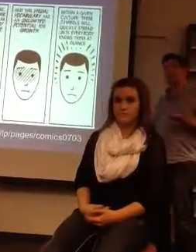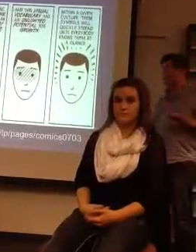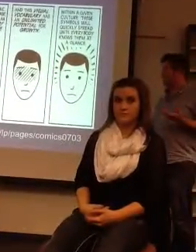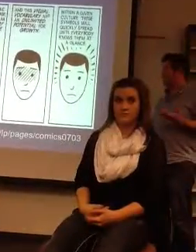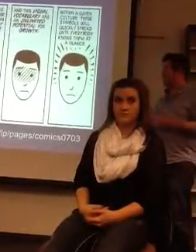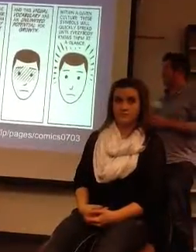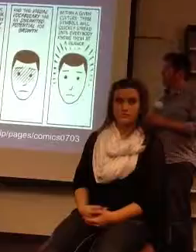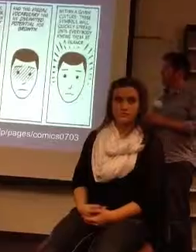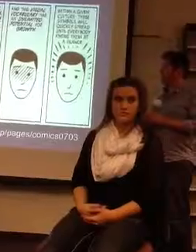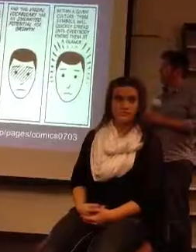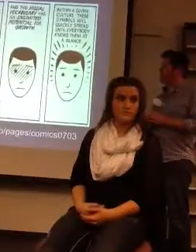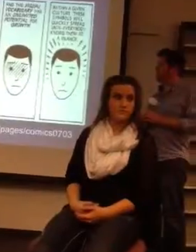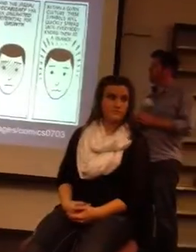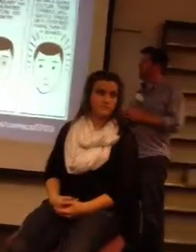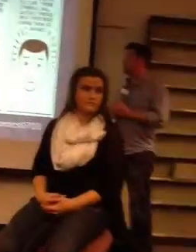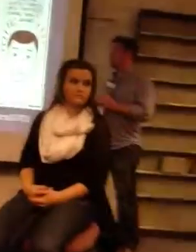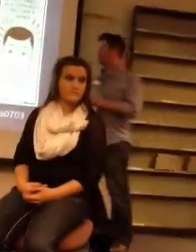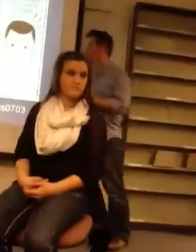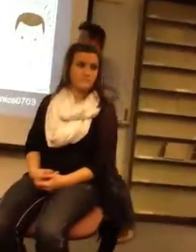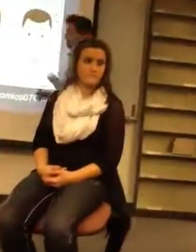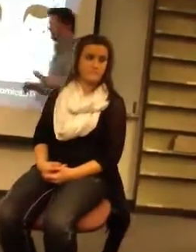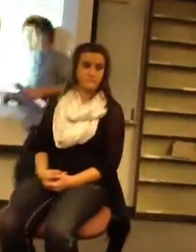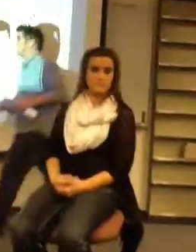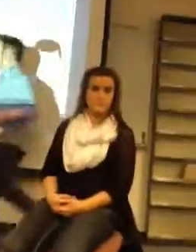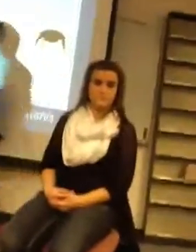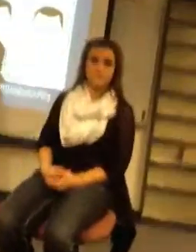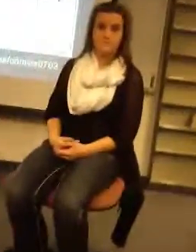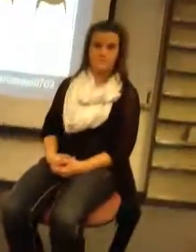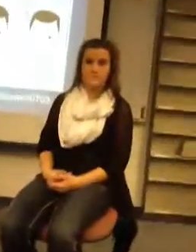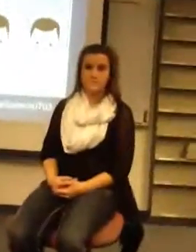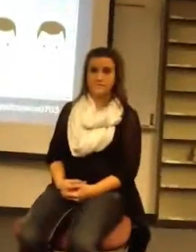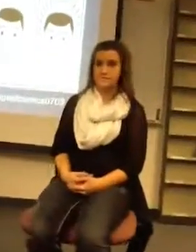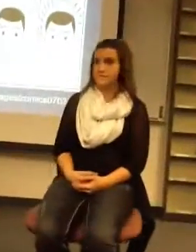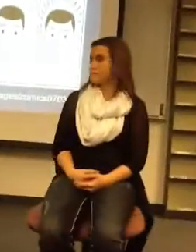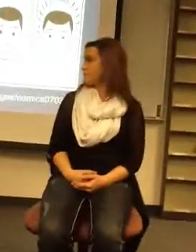a glance. So